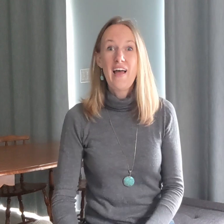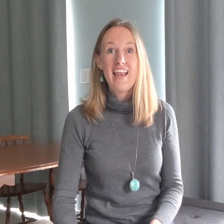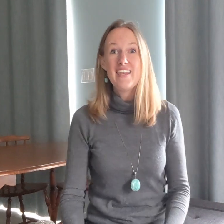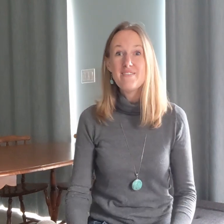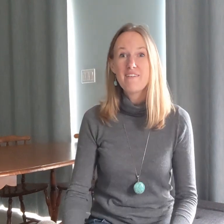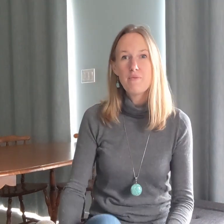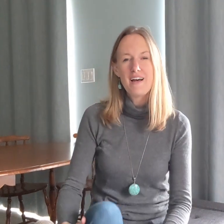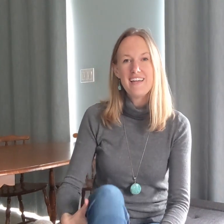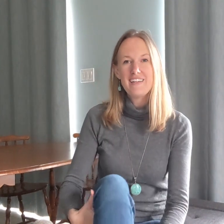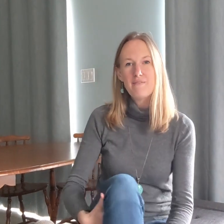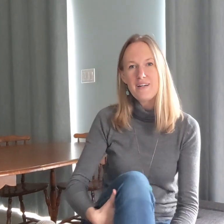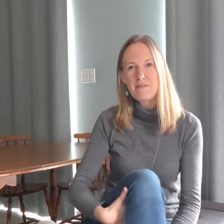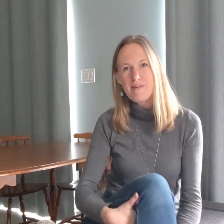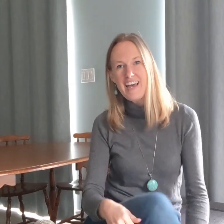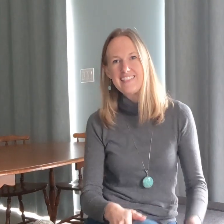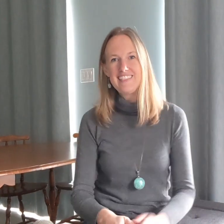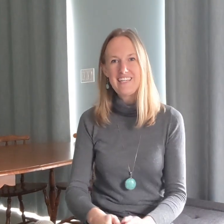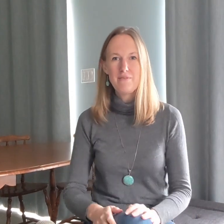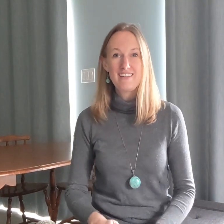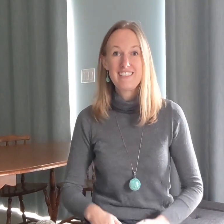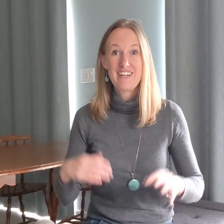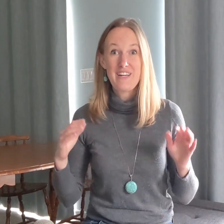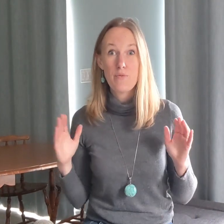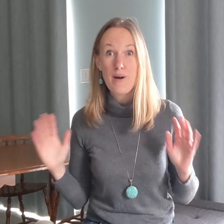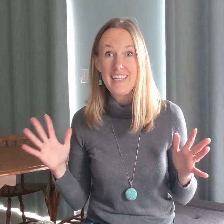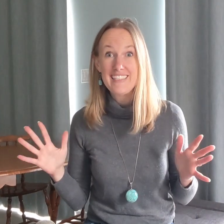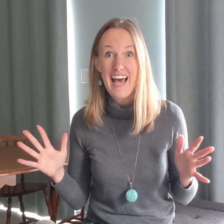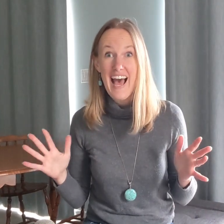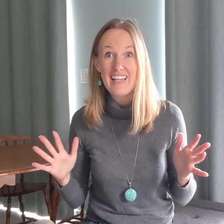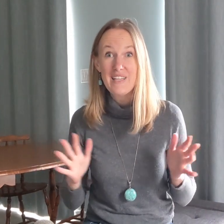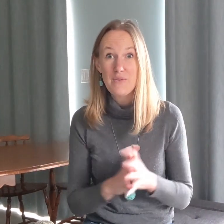Hello everyone and welcome back. Today we are starting Raise Hallelujah.